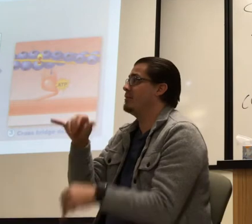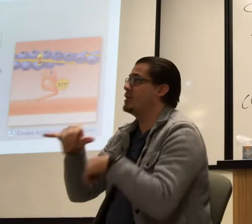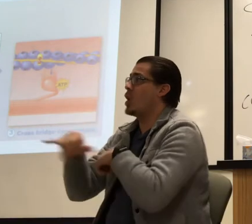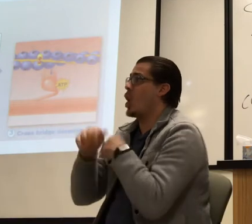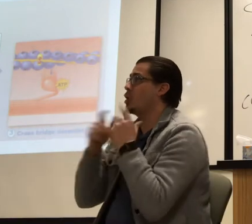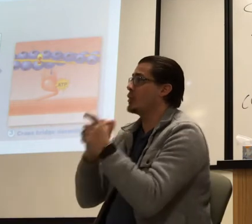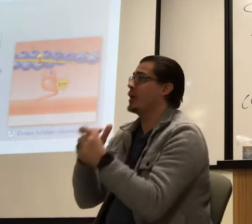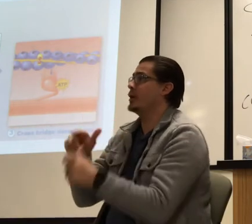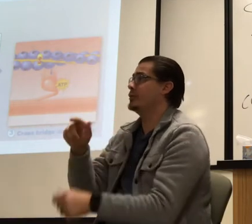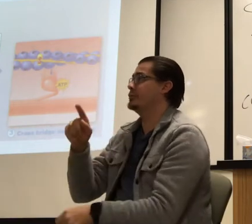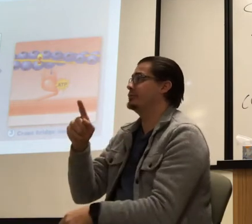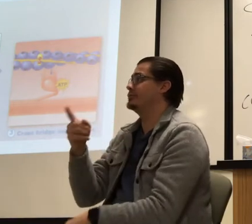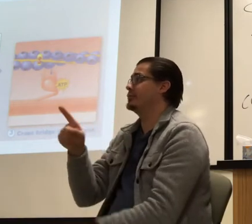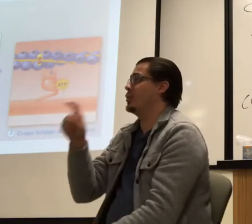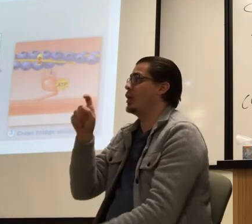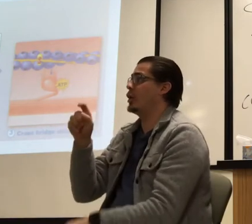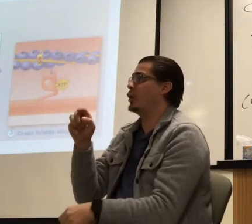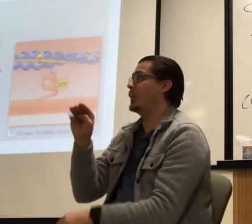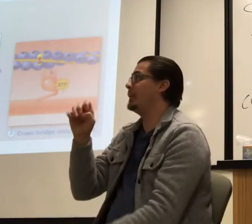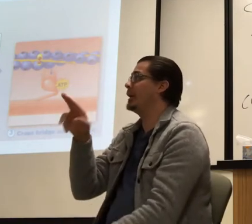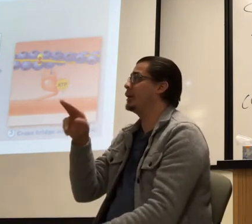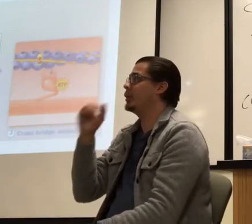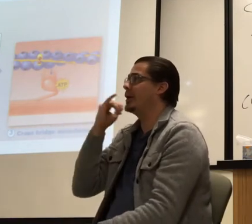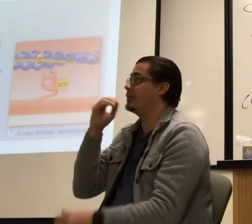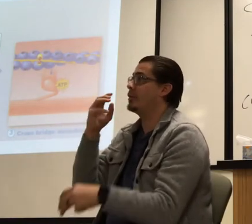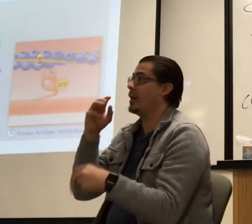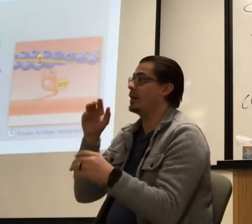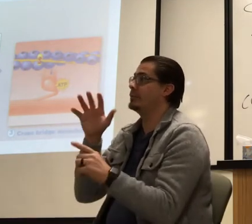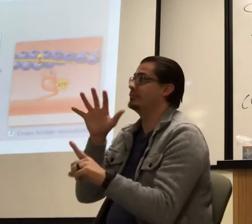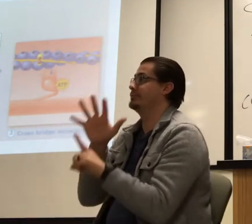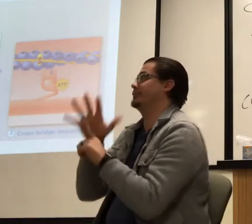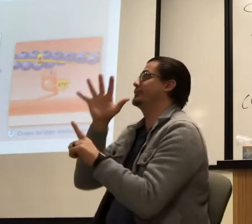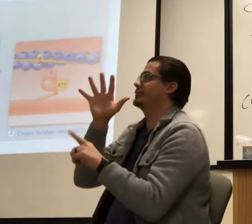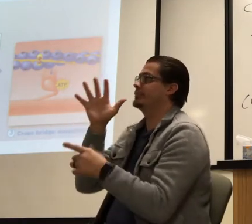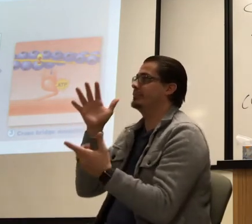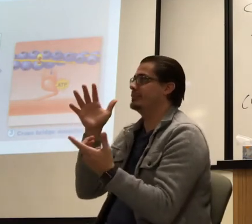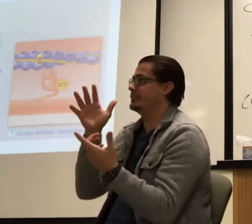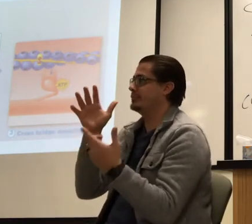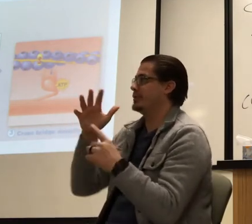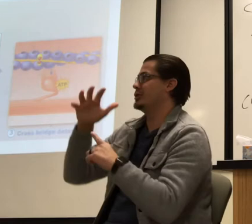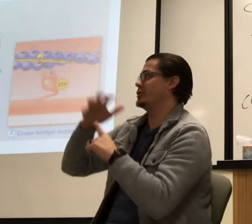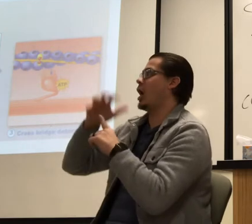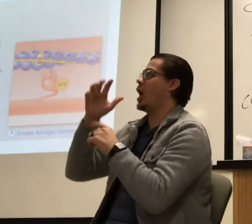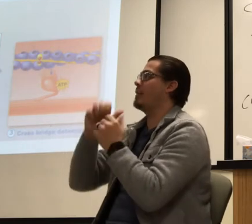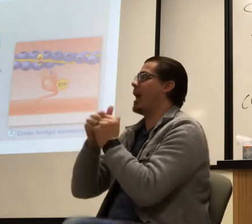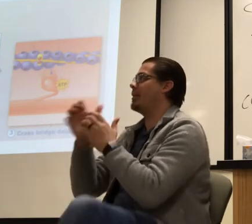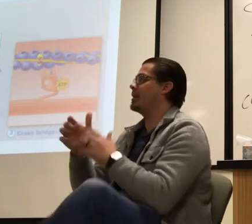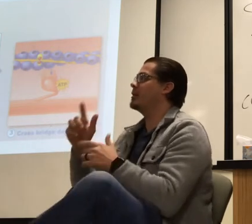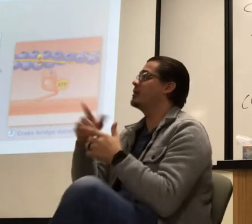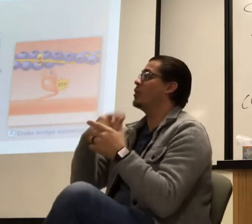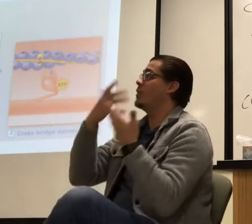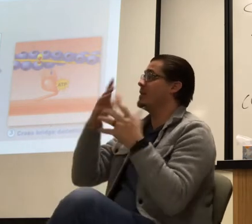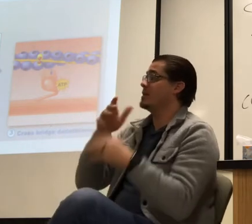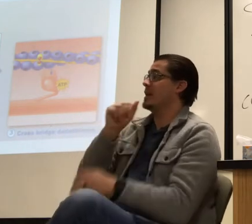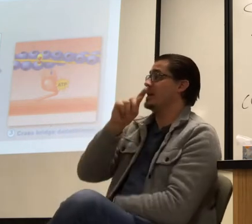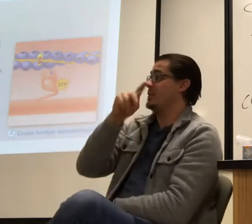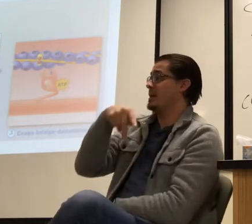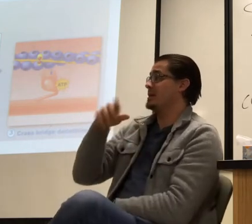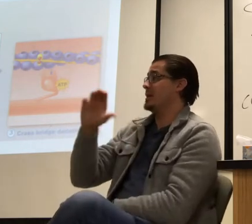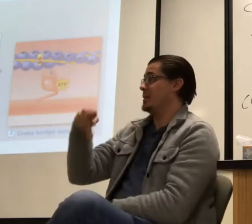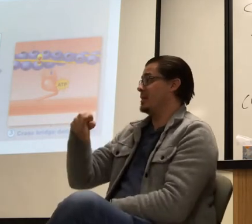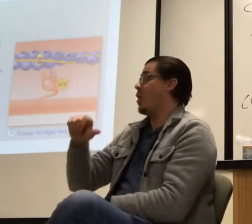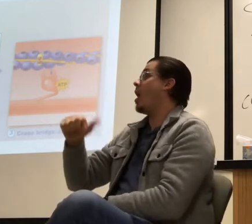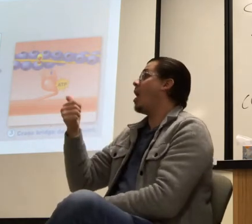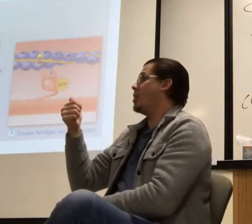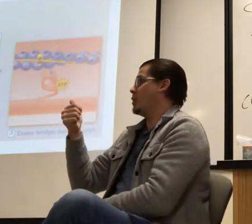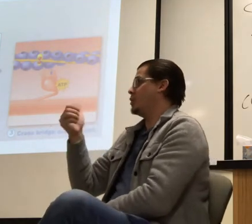sprint or a 100-meter sprint if you're a world-class athlete. After you deplete ATP and CP, there's other energy phosphates,